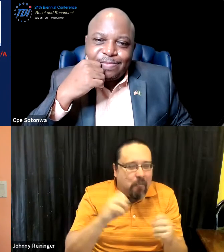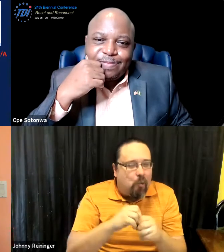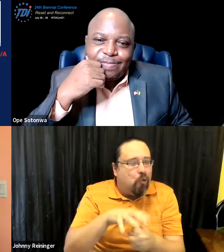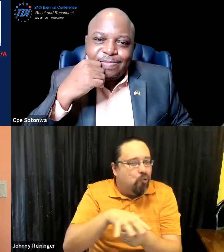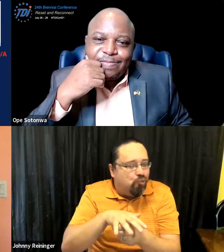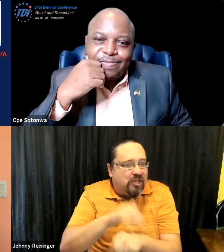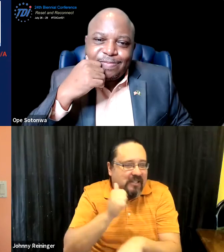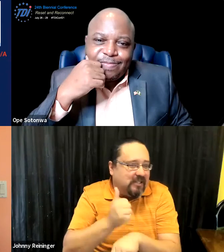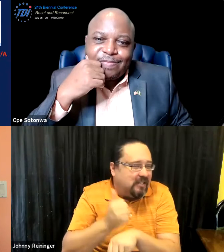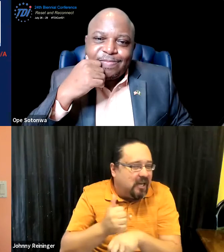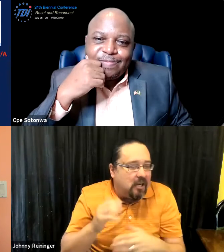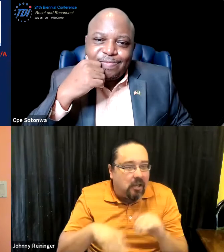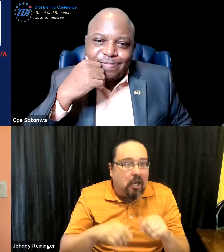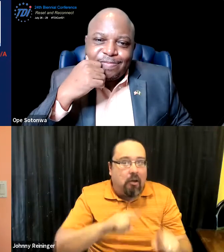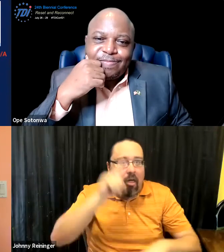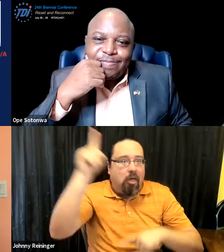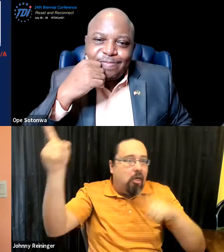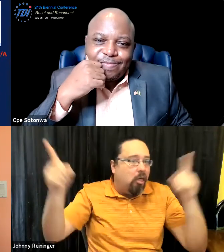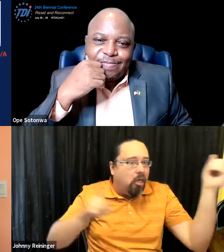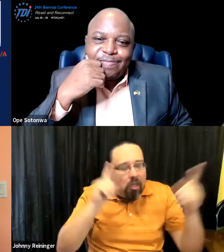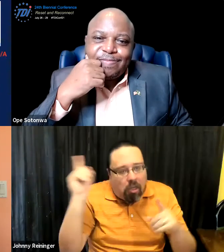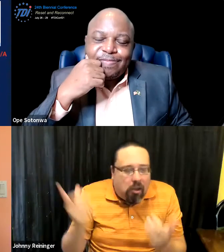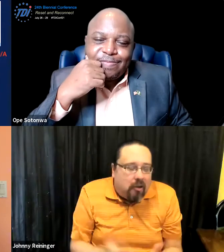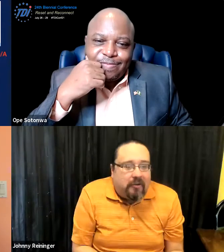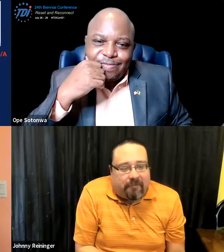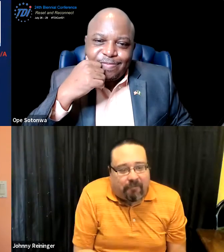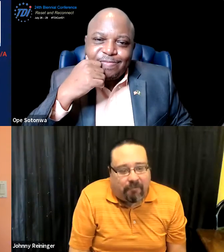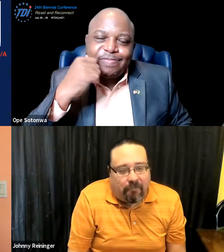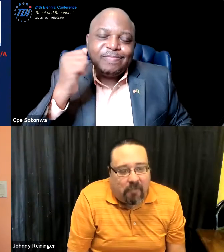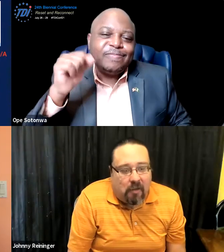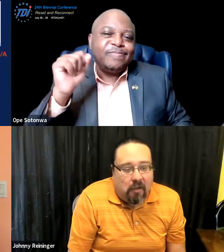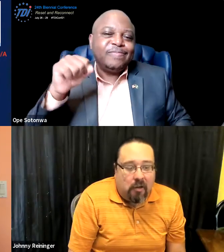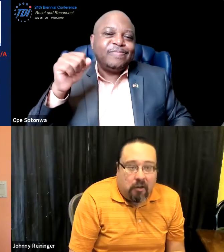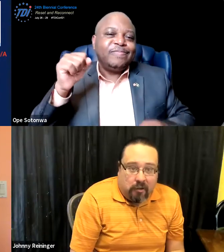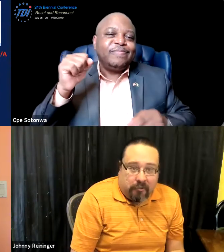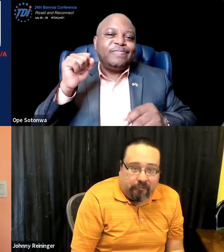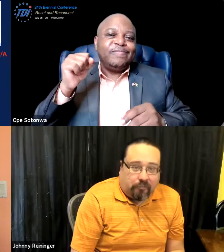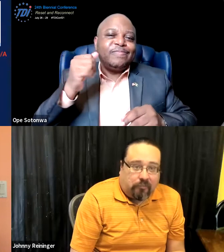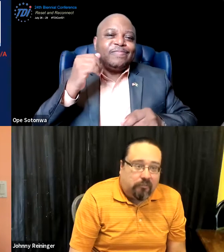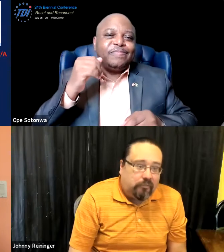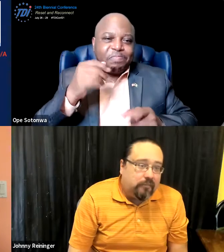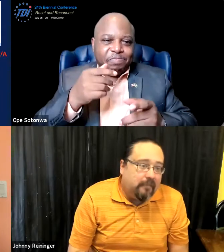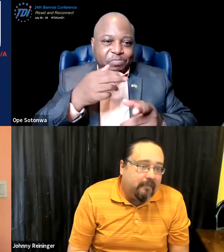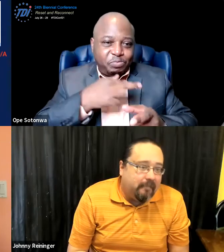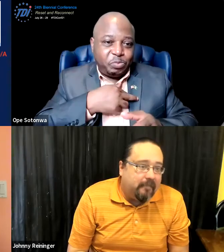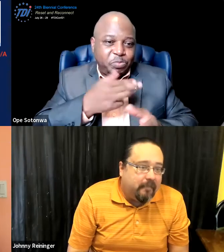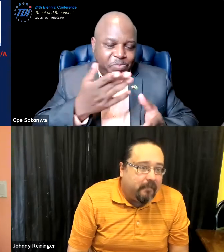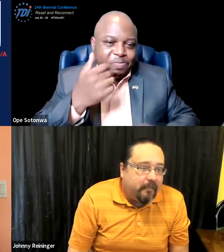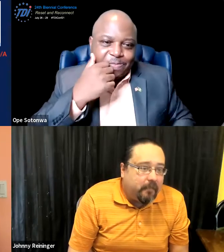called. So the VIs, they need to be more regional based instead of coming from all over the place.